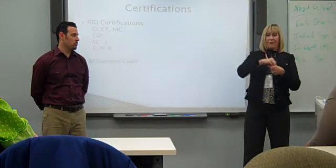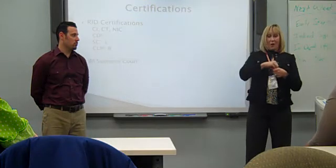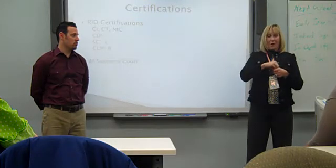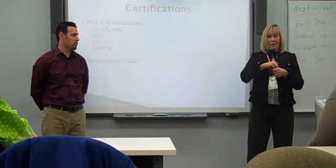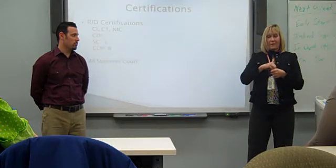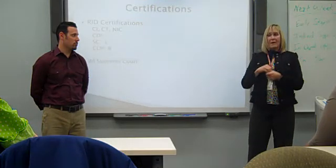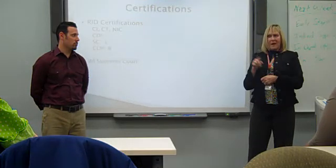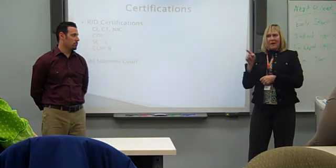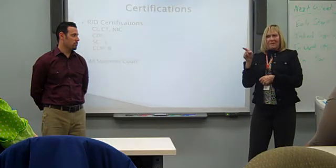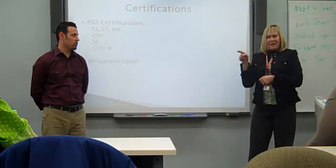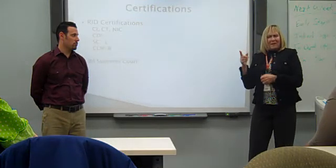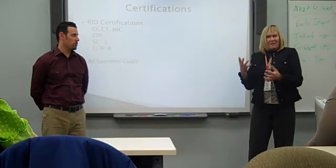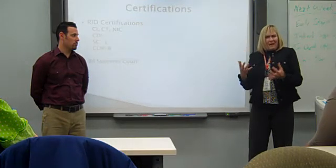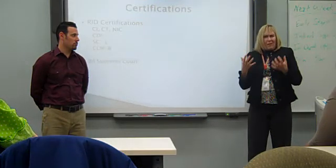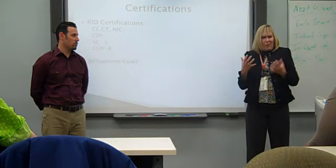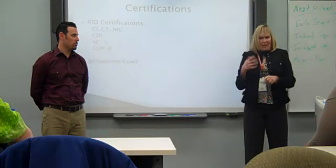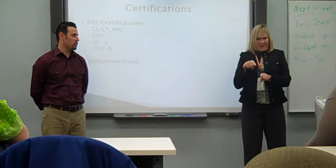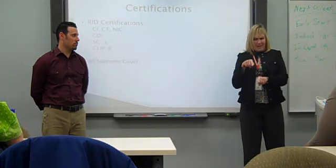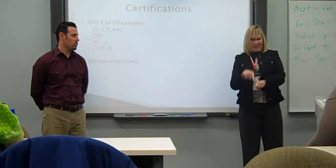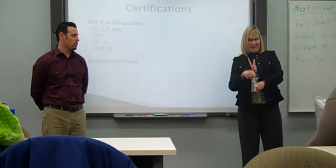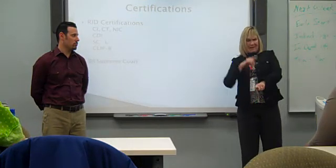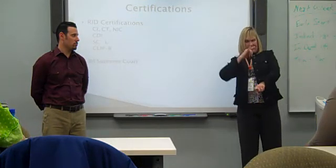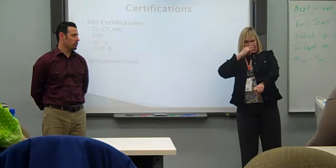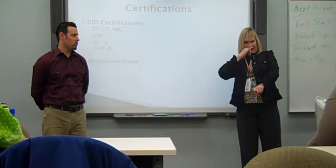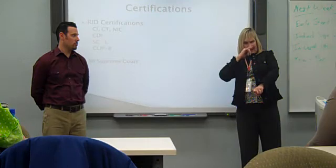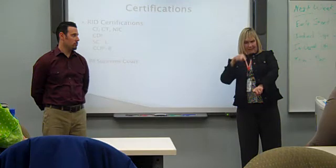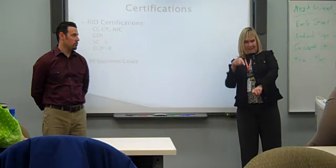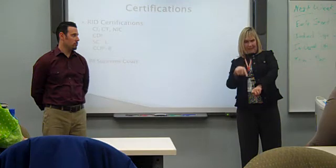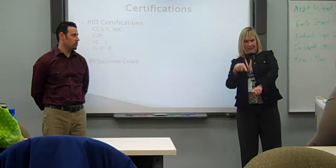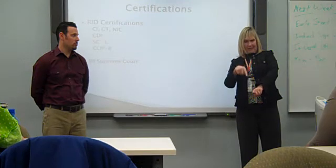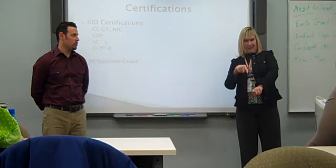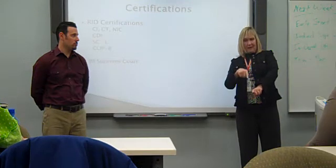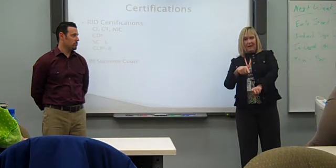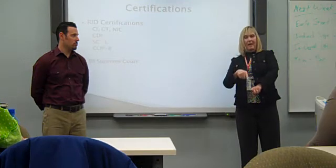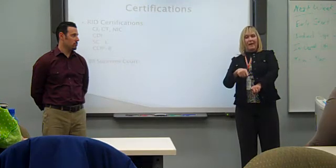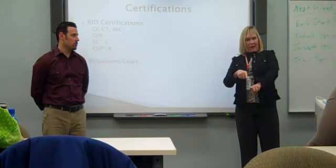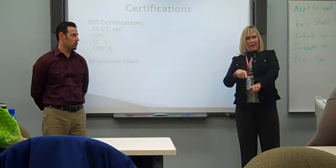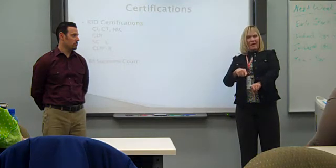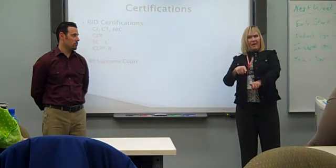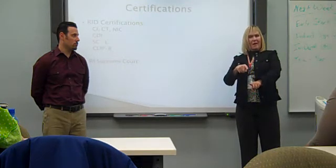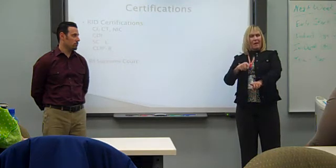So their case got postponed to another time because they needed to have their tribe involved.